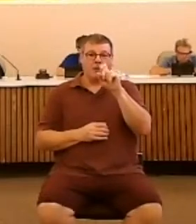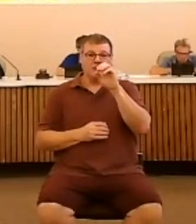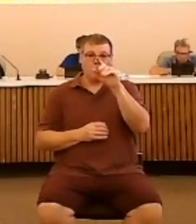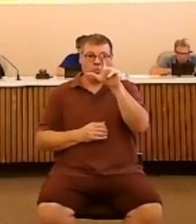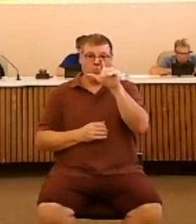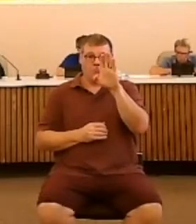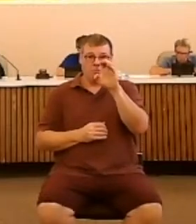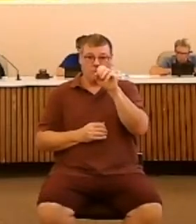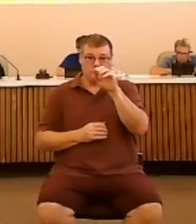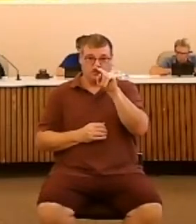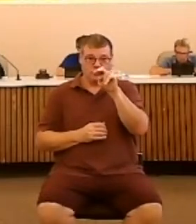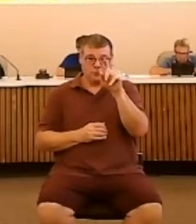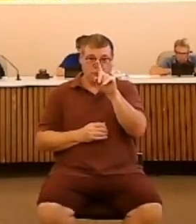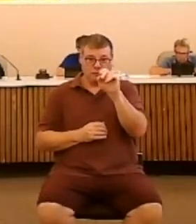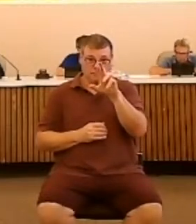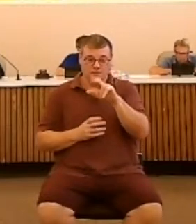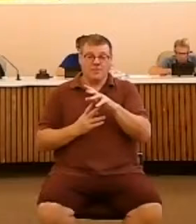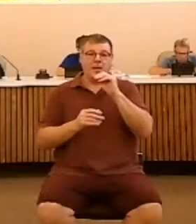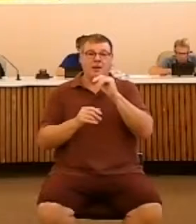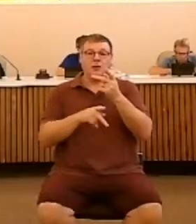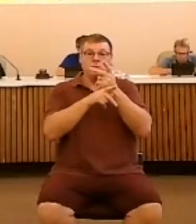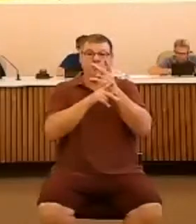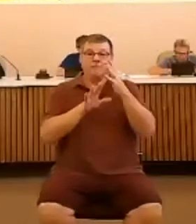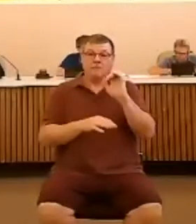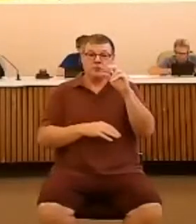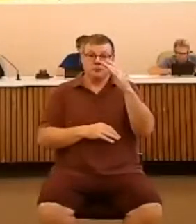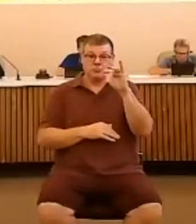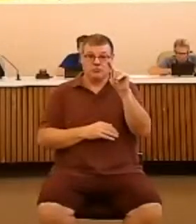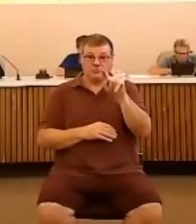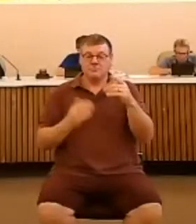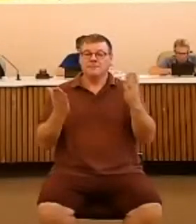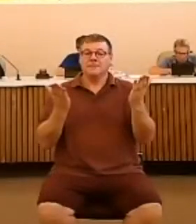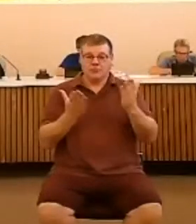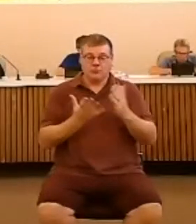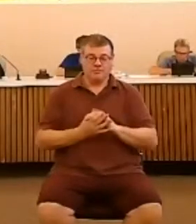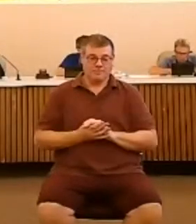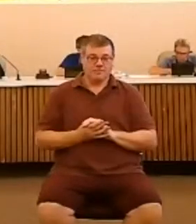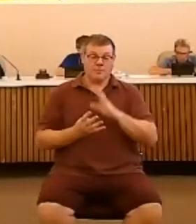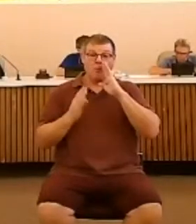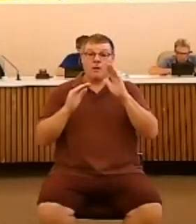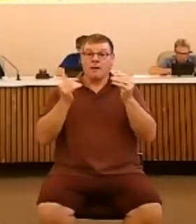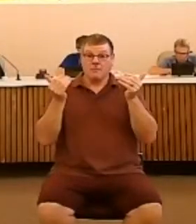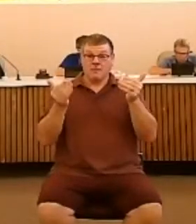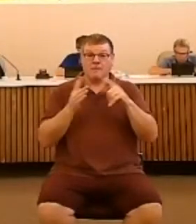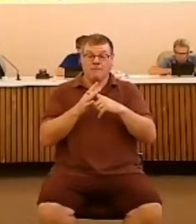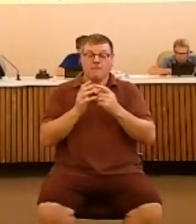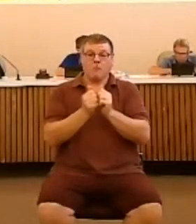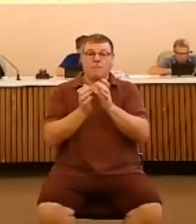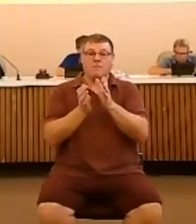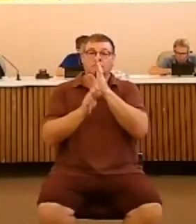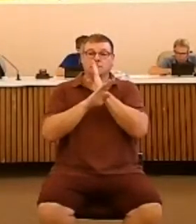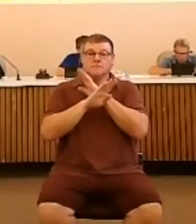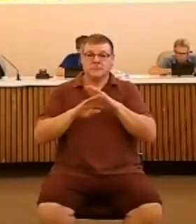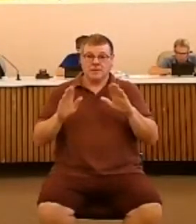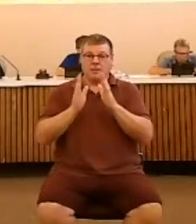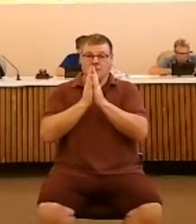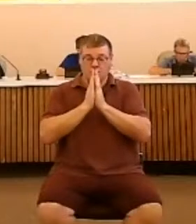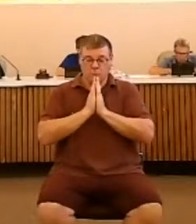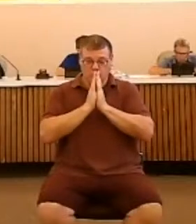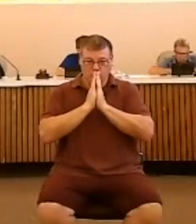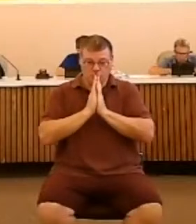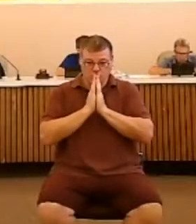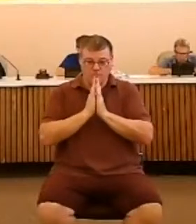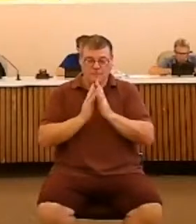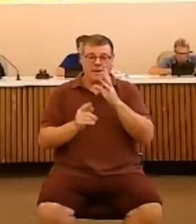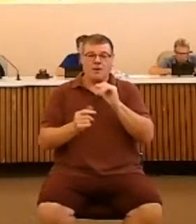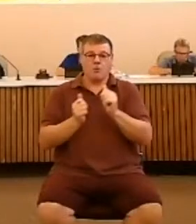Bolsner, Here. Supervisor Schultz. Here. We'll begin tonight with a silent prayer followed by the